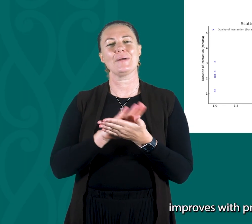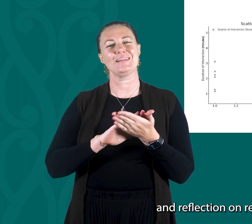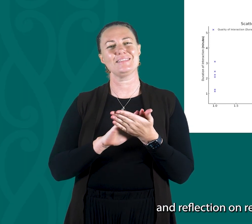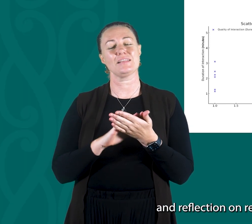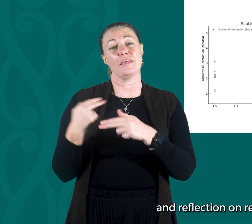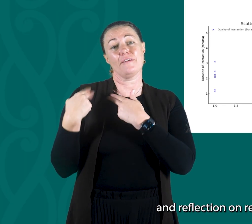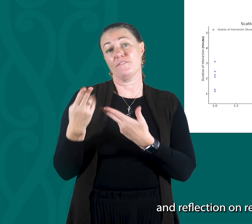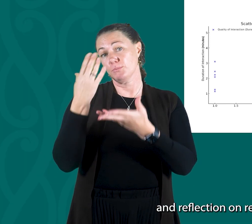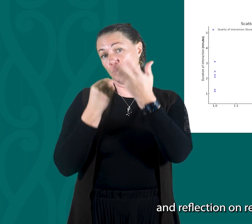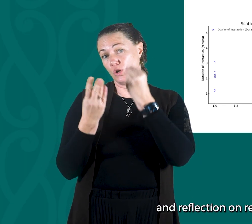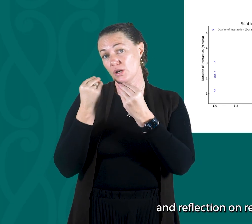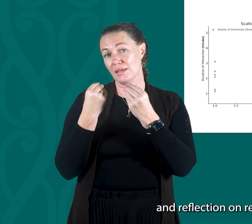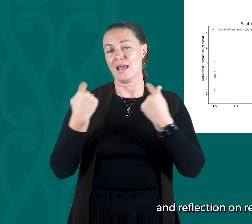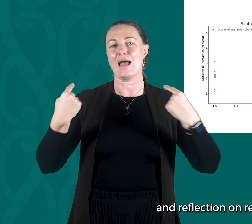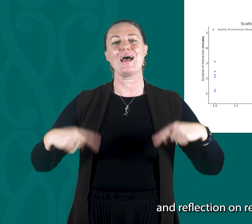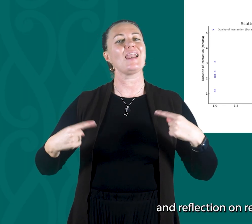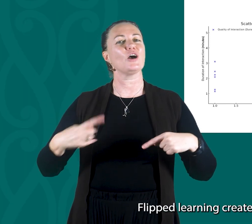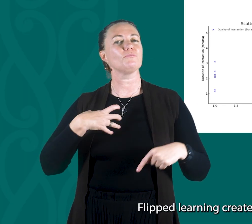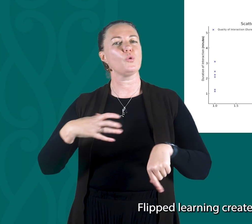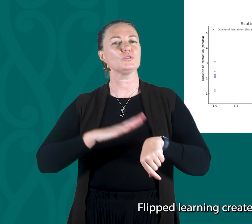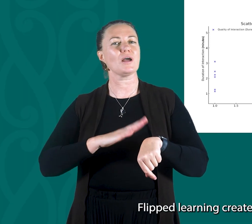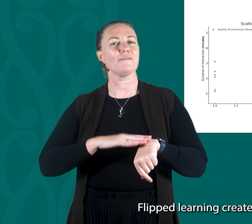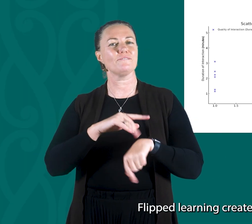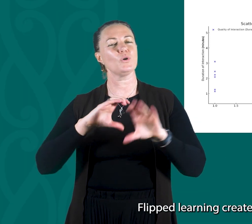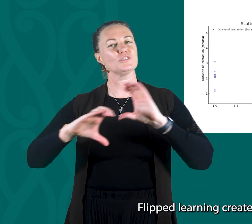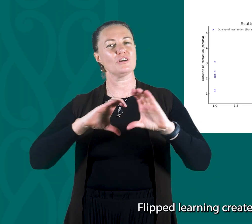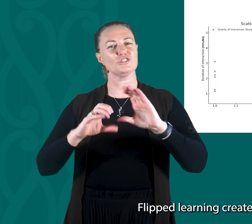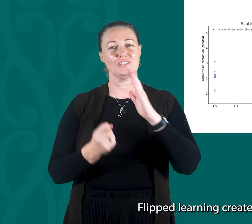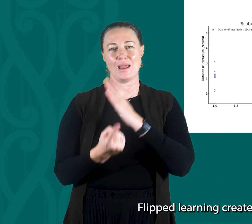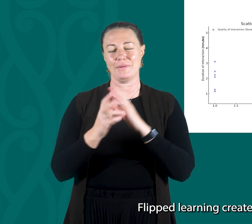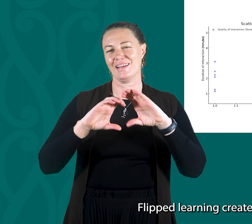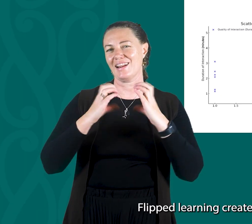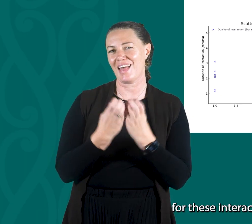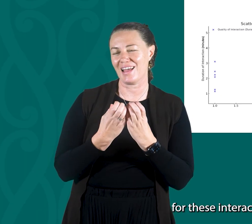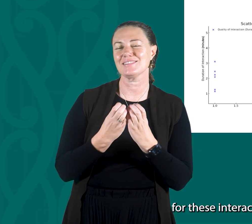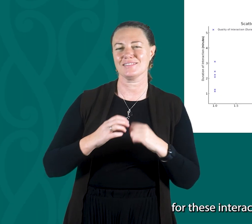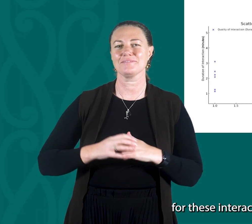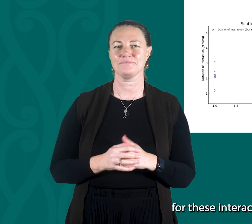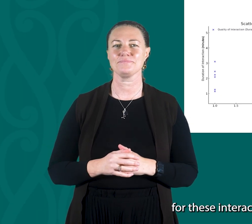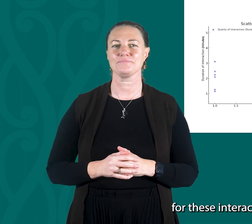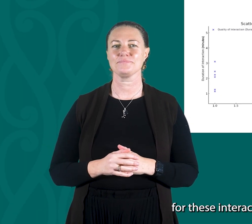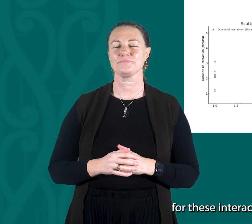and reflection on recording. Flipped learning created more time for these interactions.